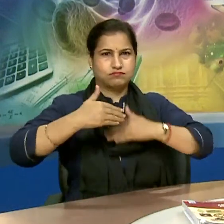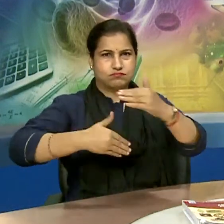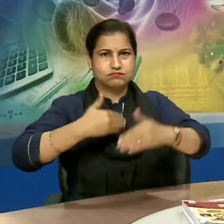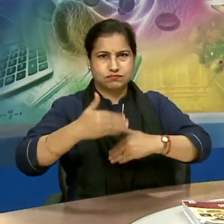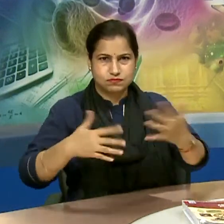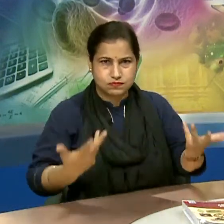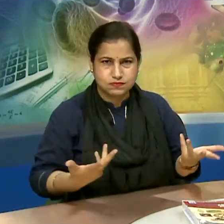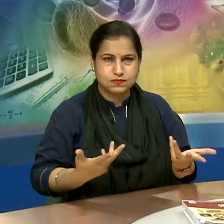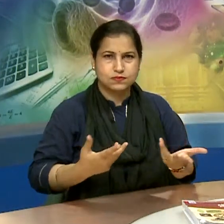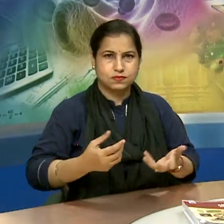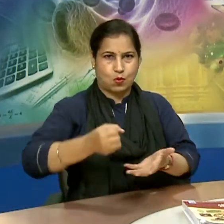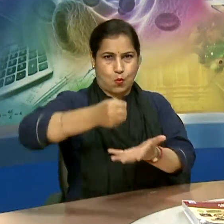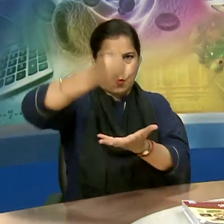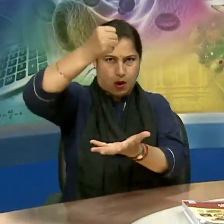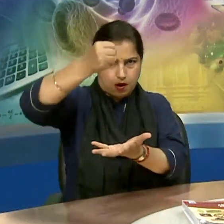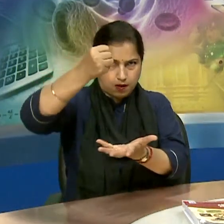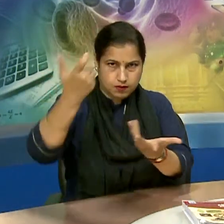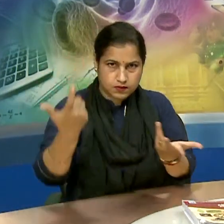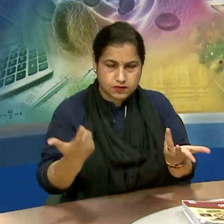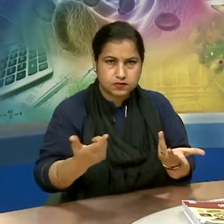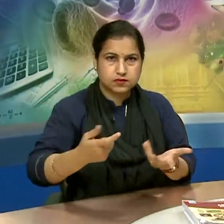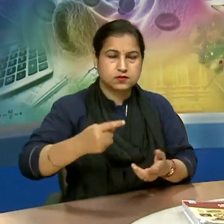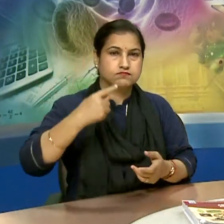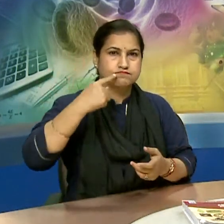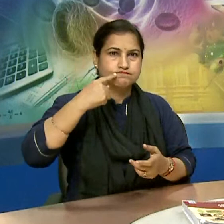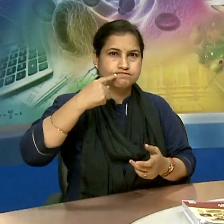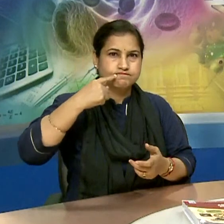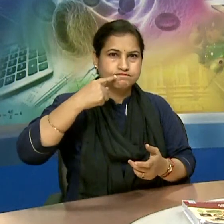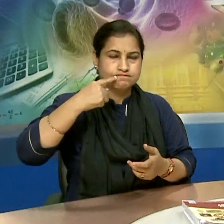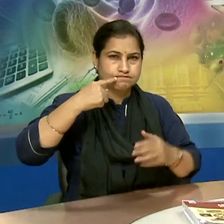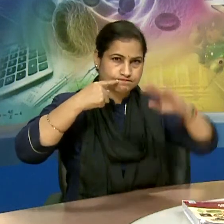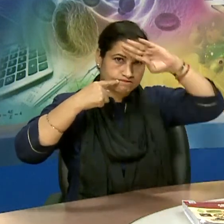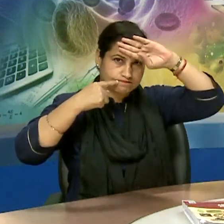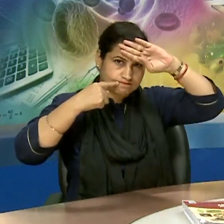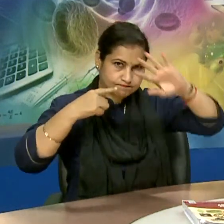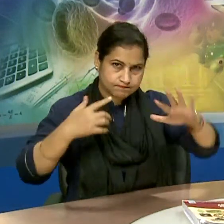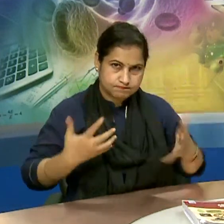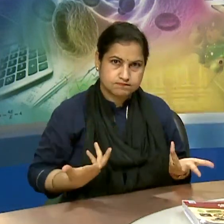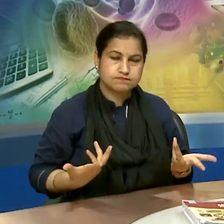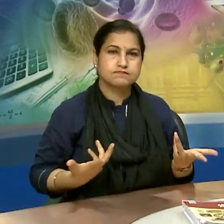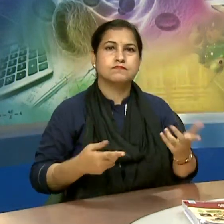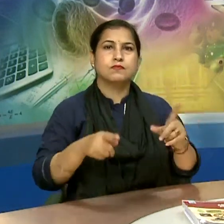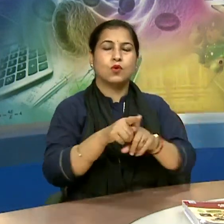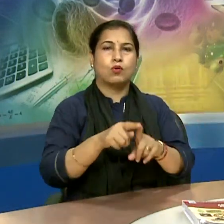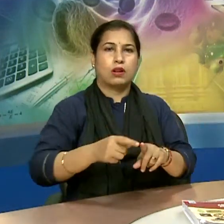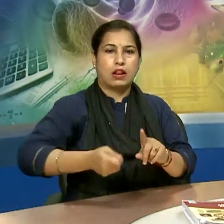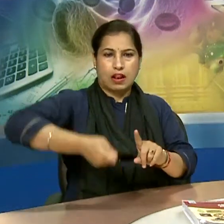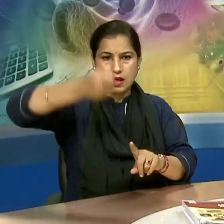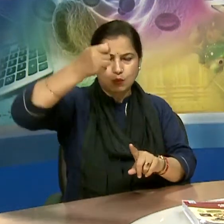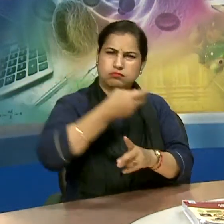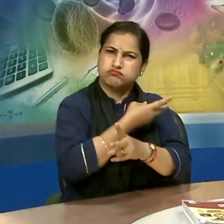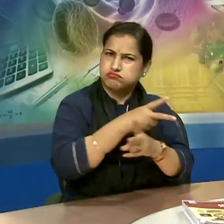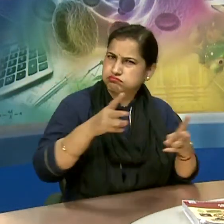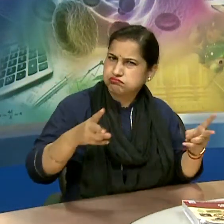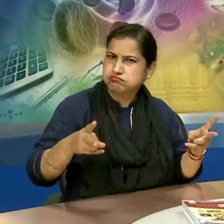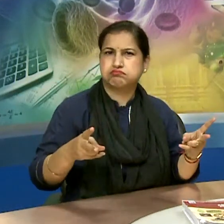Different tools for measuring different things around us. For example,